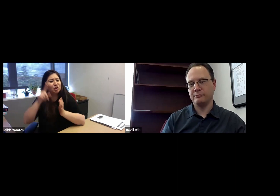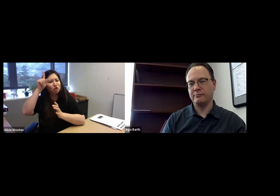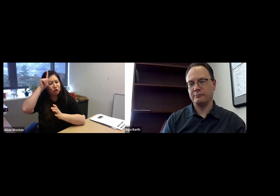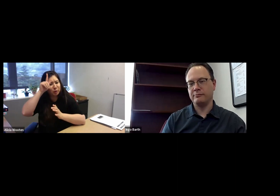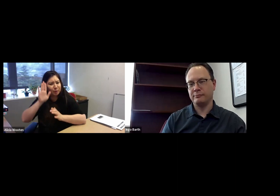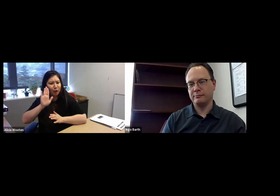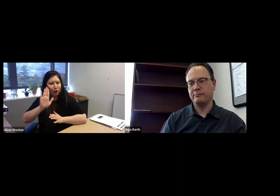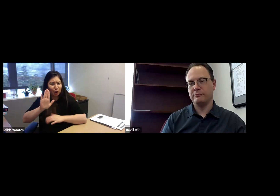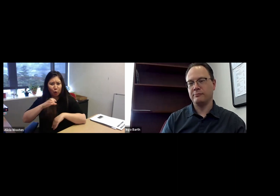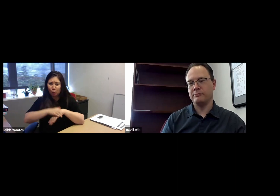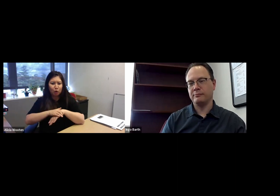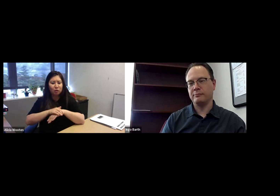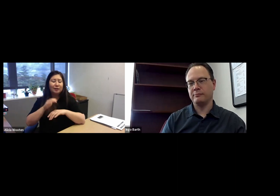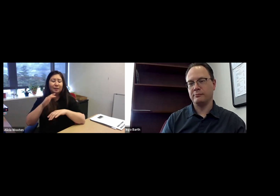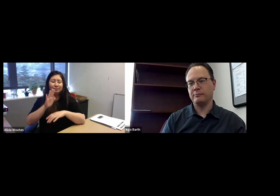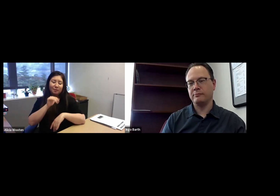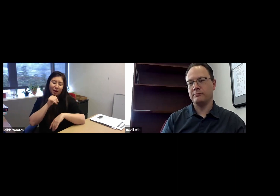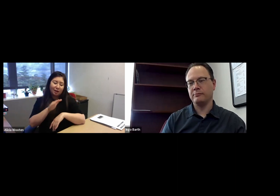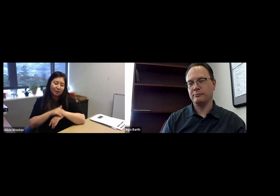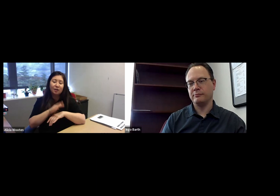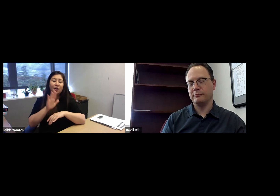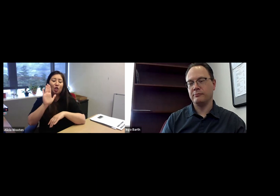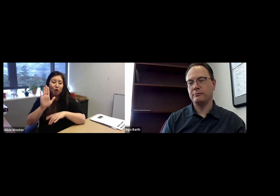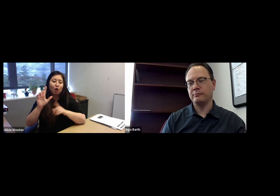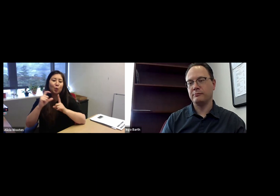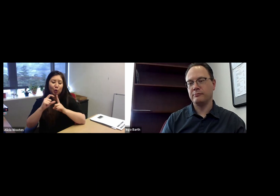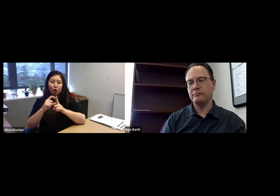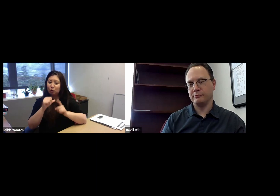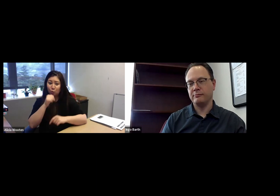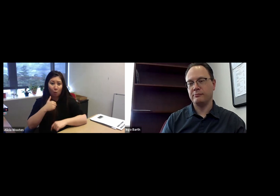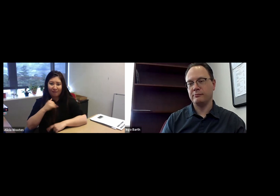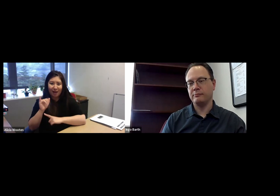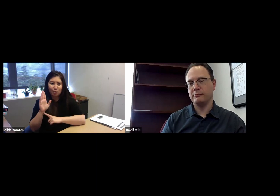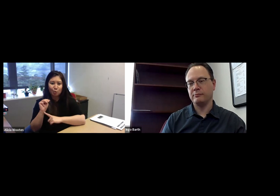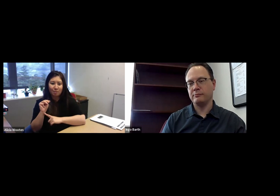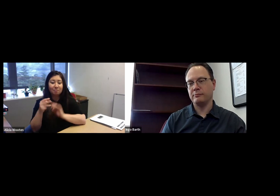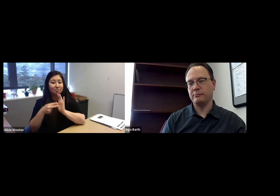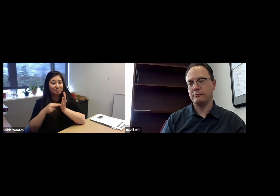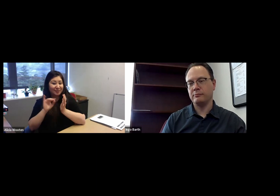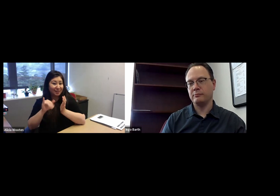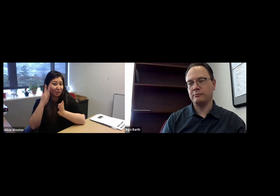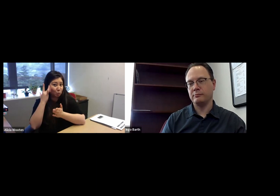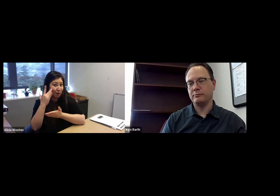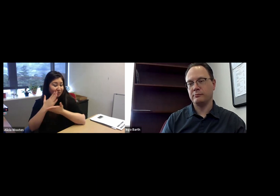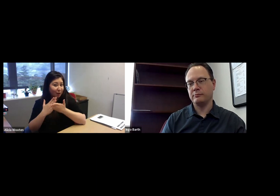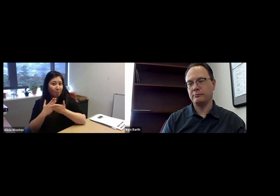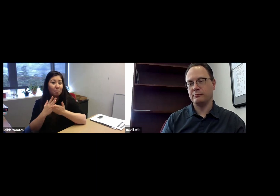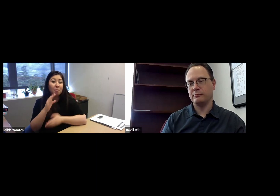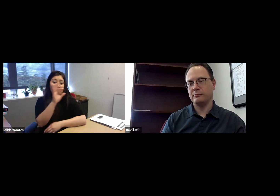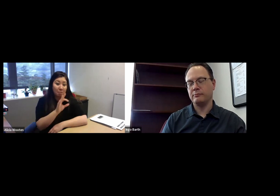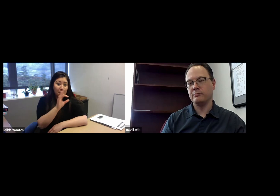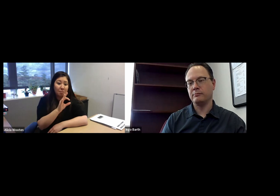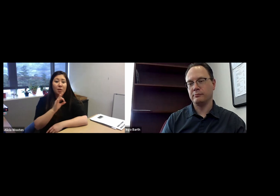So what was the grouping? Like, is that based on the German word? Like, so